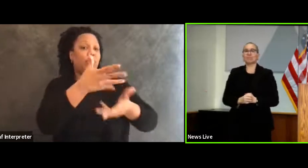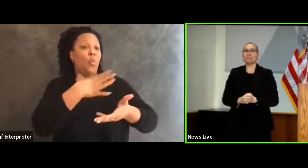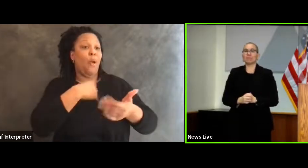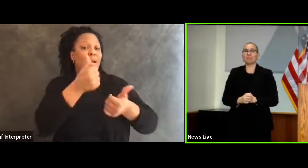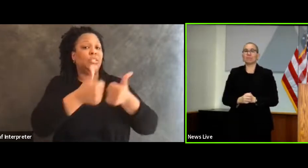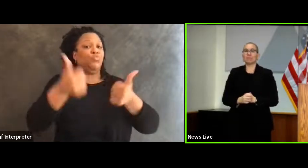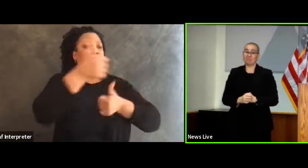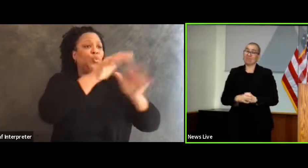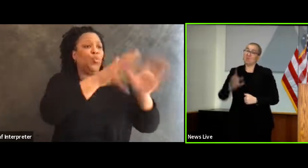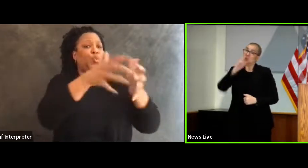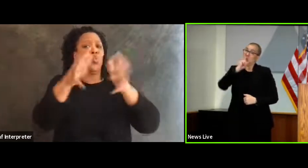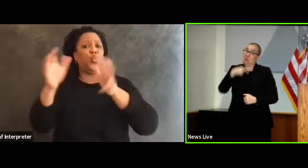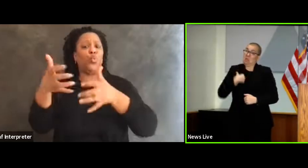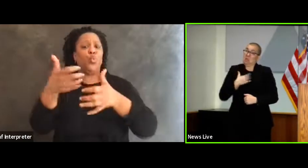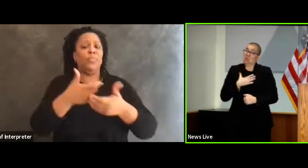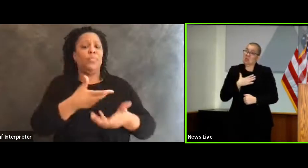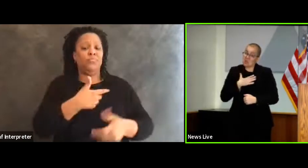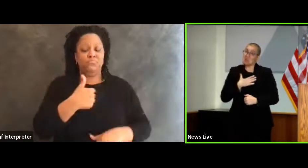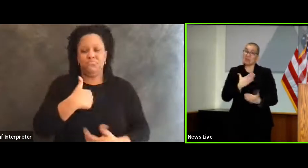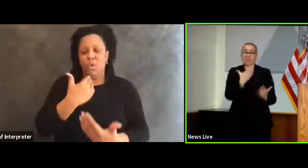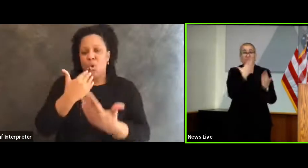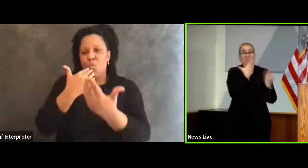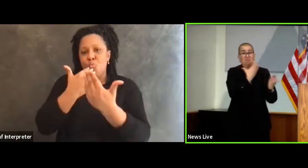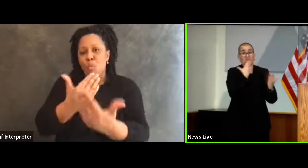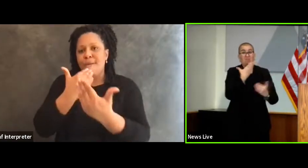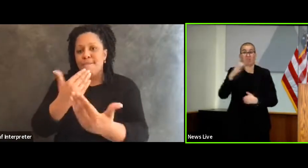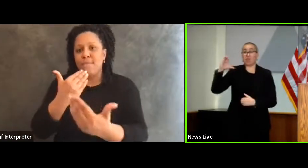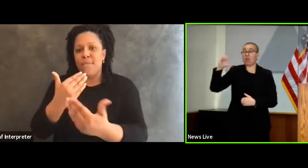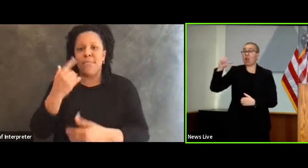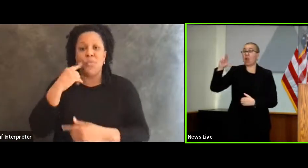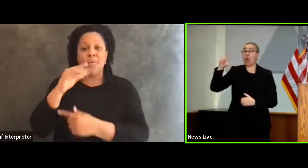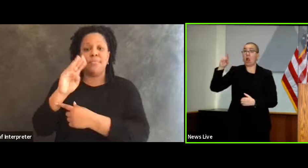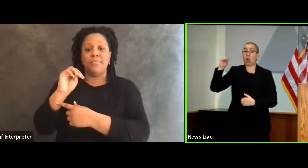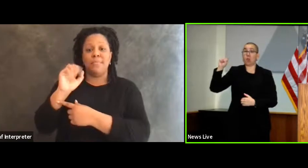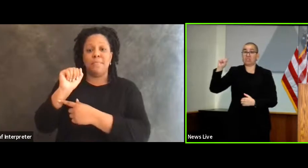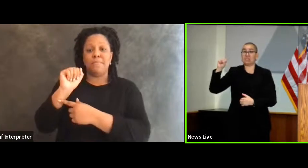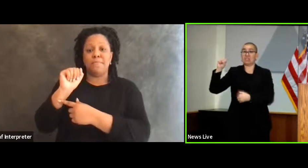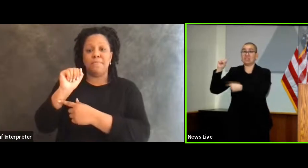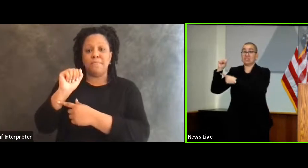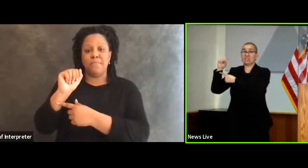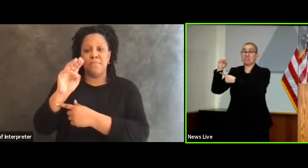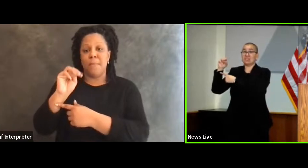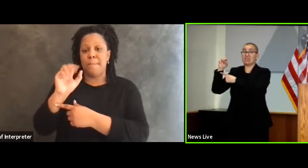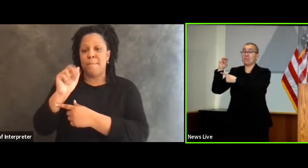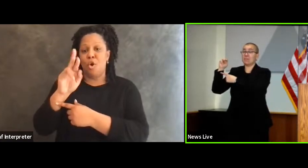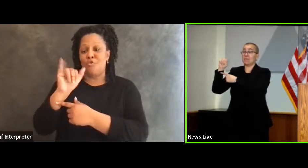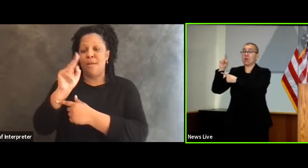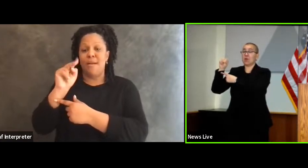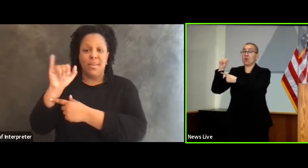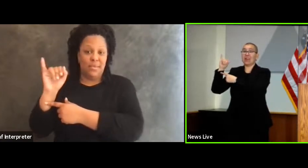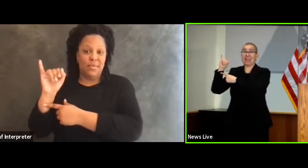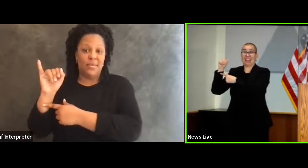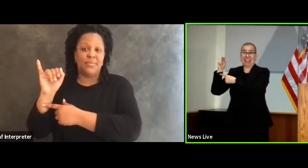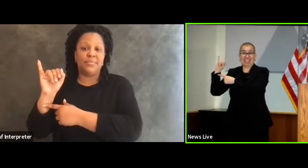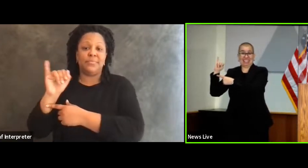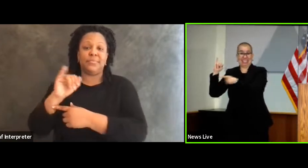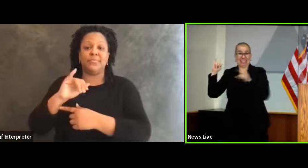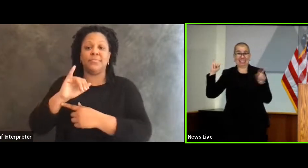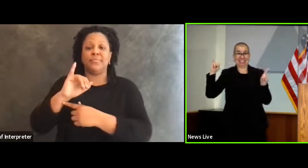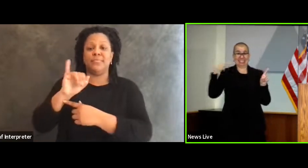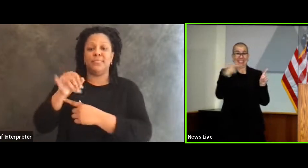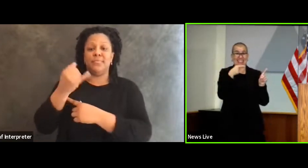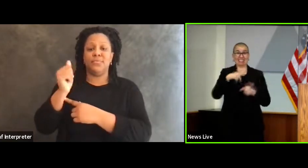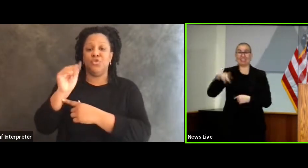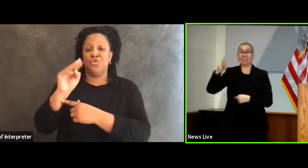Mariani, Vice Chair Cedric Frazier, Chair of the Judiciary Committee, Jamie Becker-Finn, and Vice Chair Kelly Moeller,